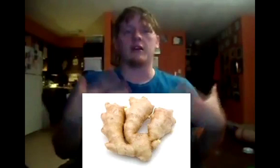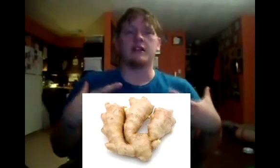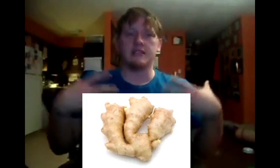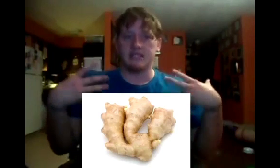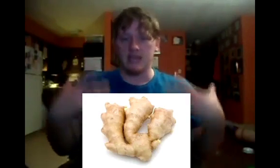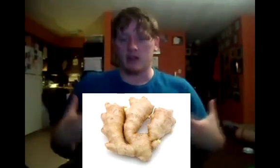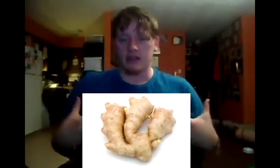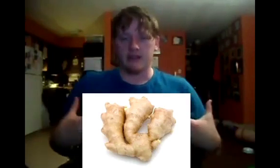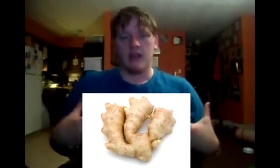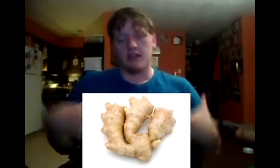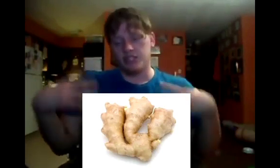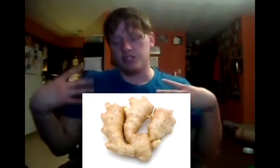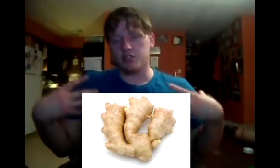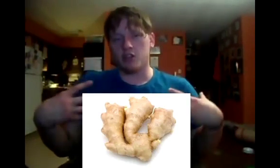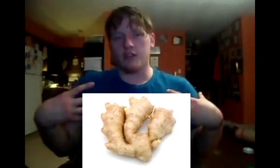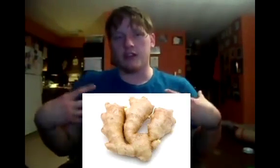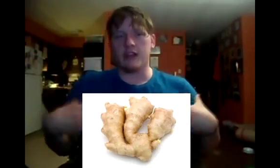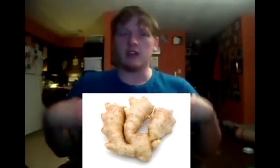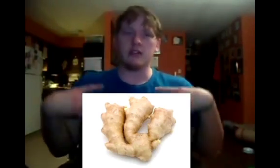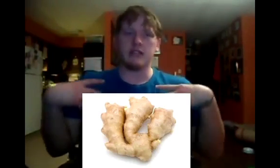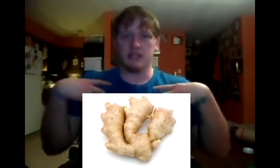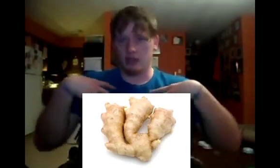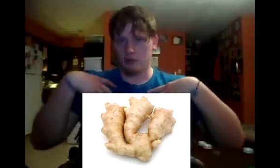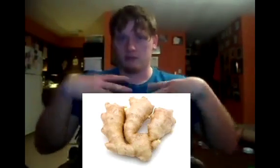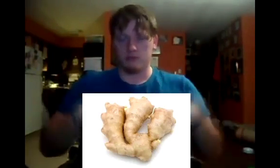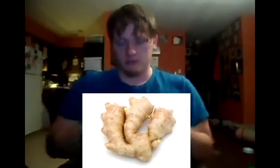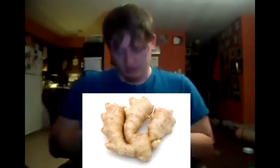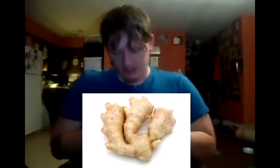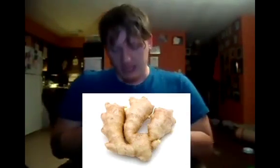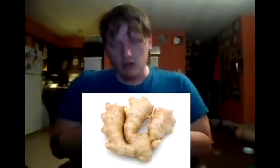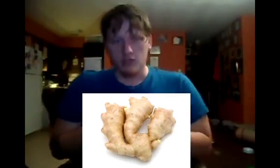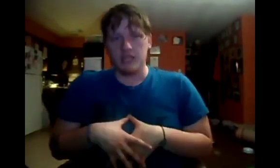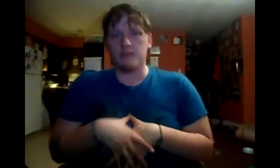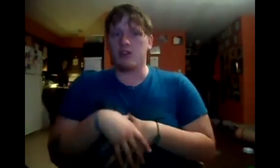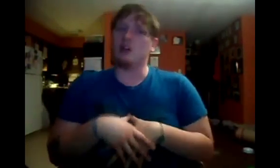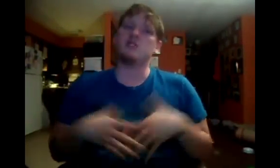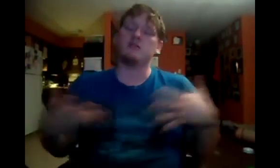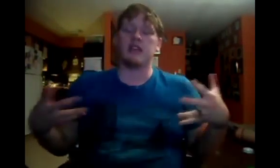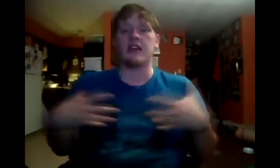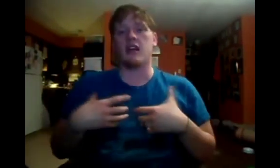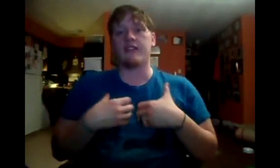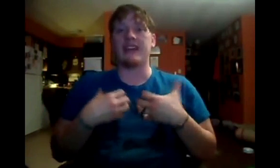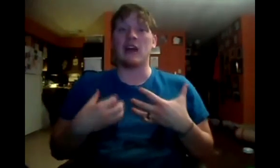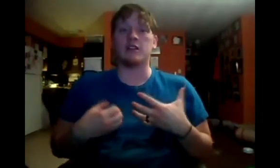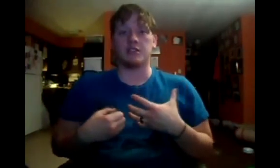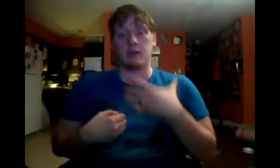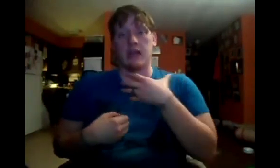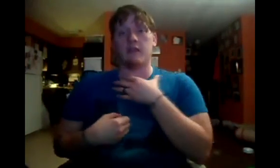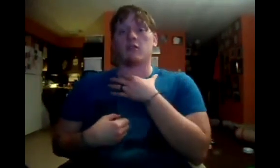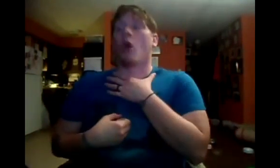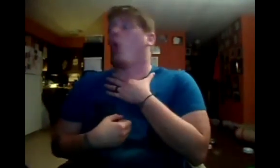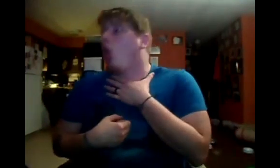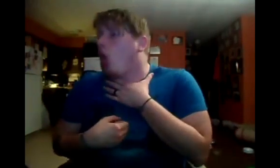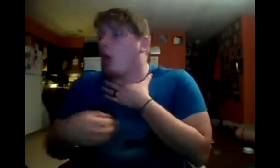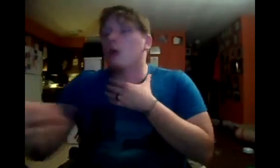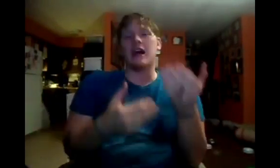ability to settle it. Ginger, on the other hand, not only, you know, settles it, but it also take care of that nausea you might have.